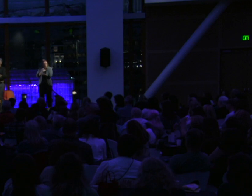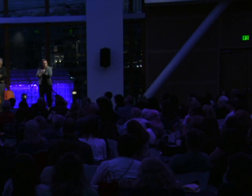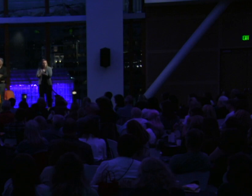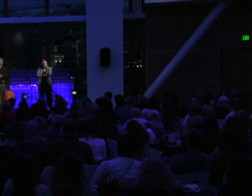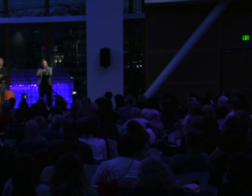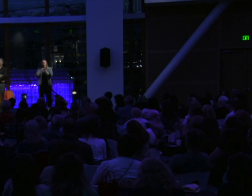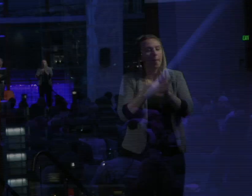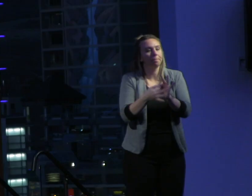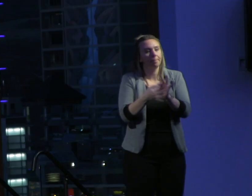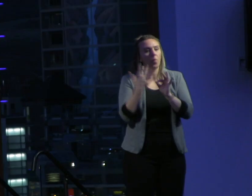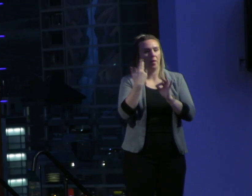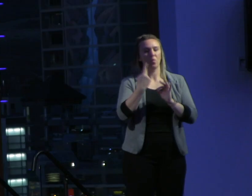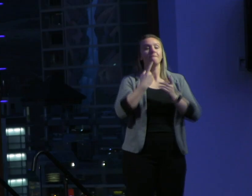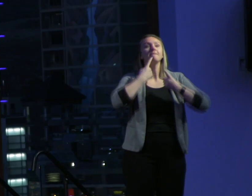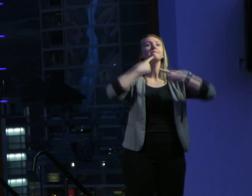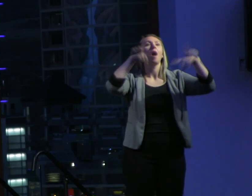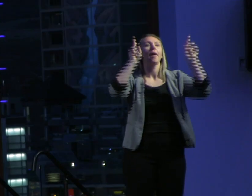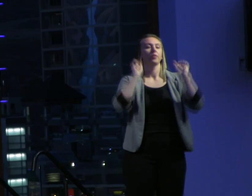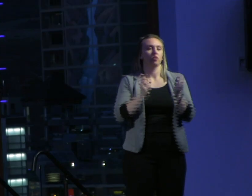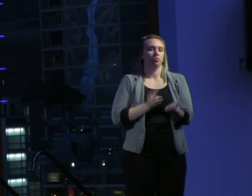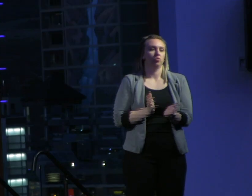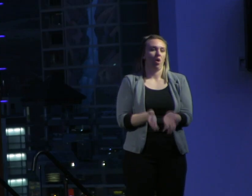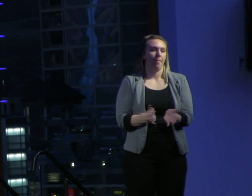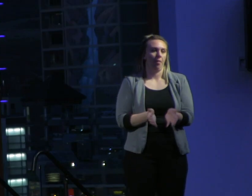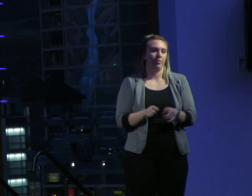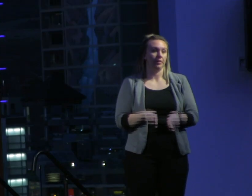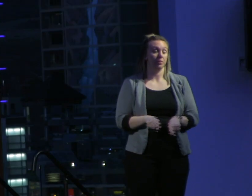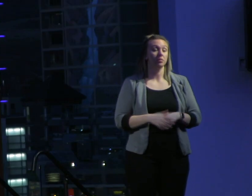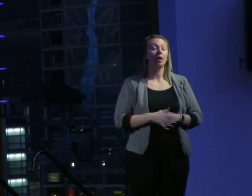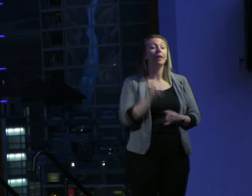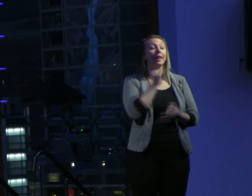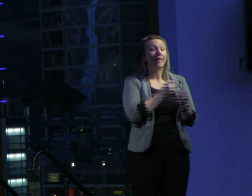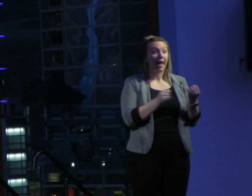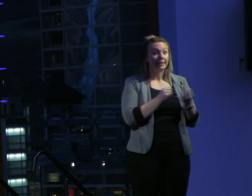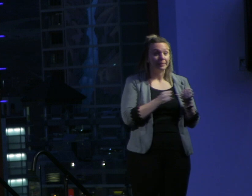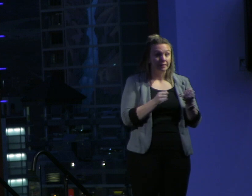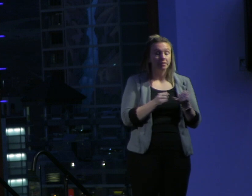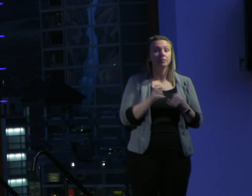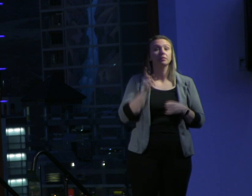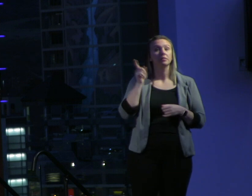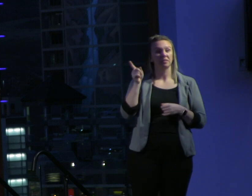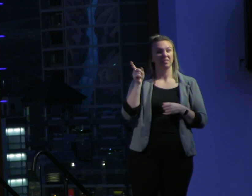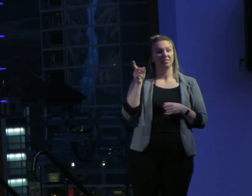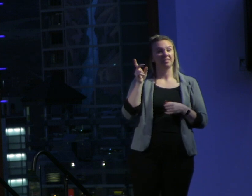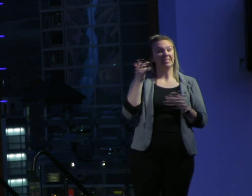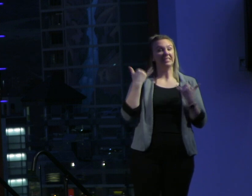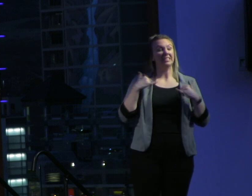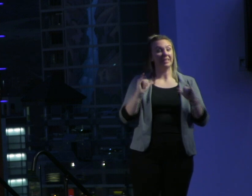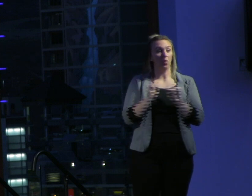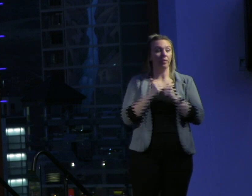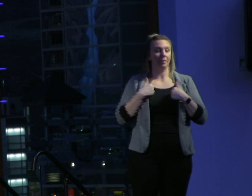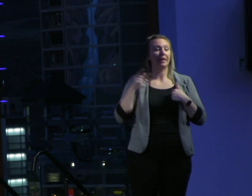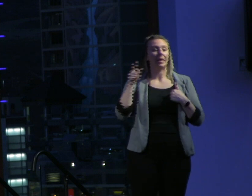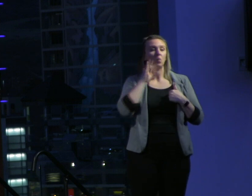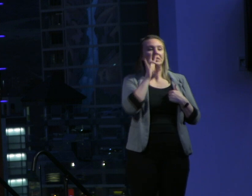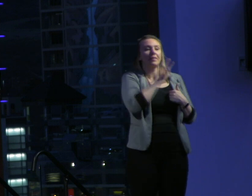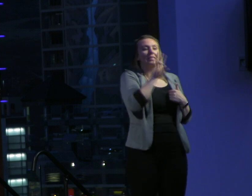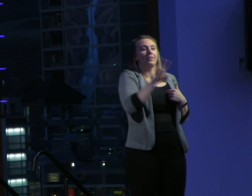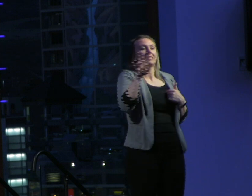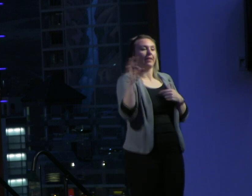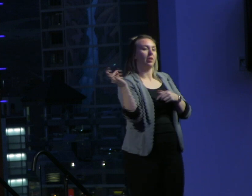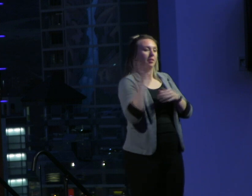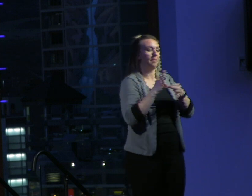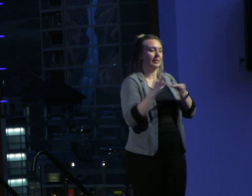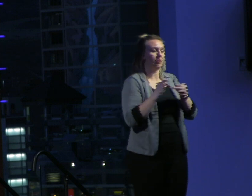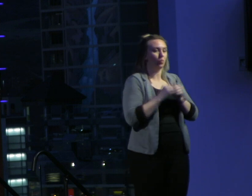we could finally talk about this. Last but not least, he's still with me. He 777s me because when she used to